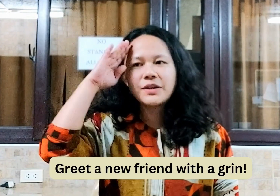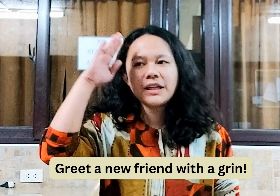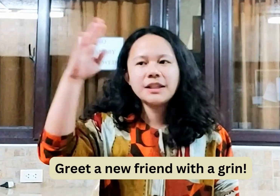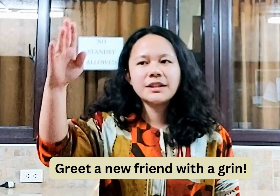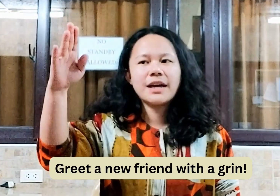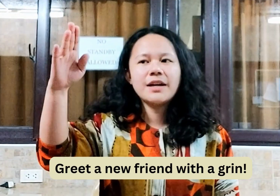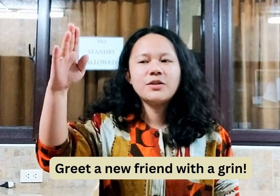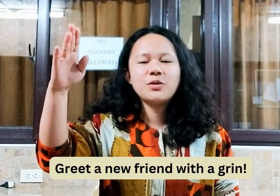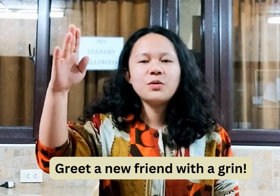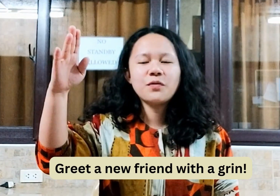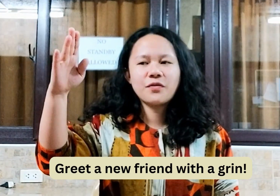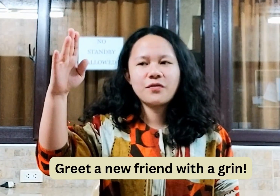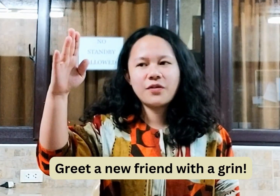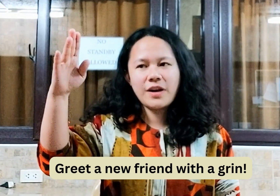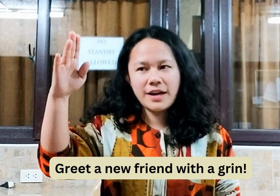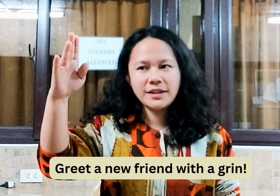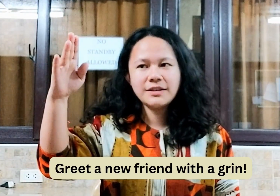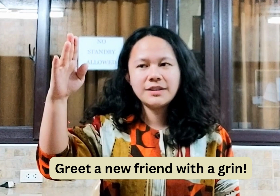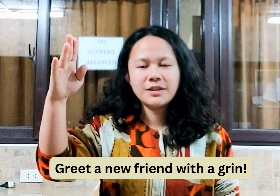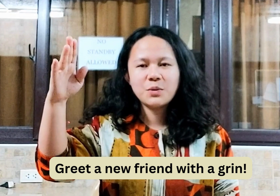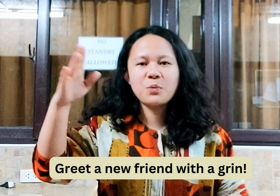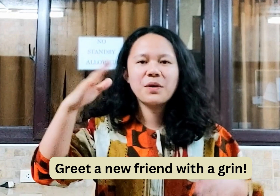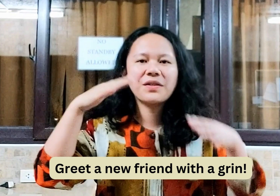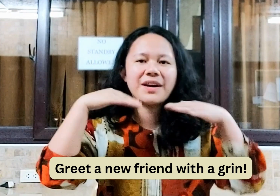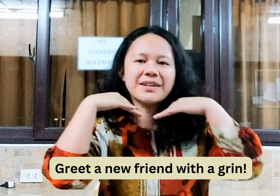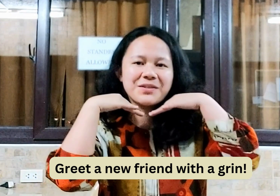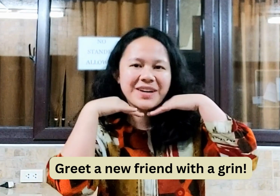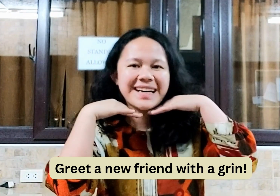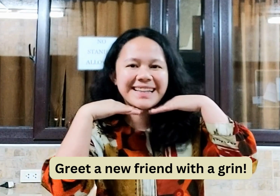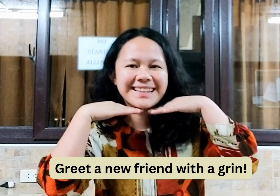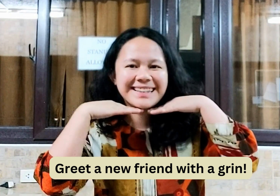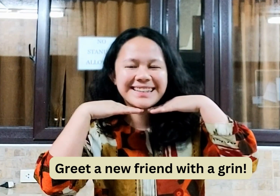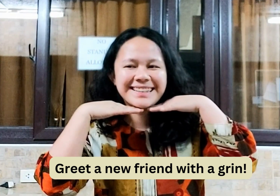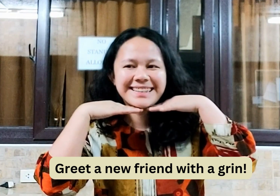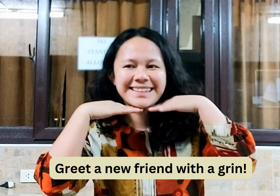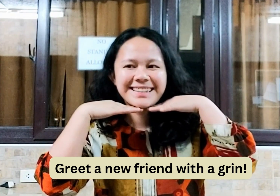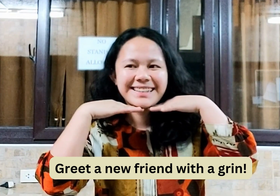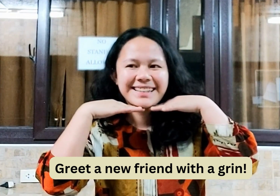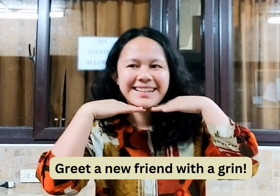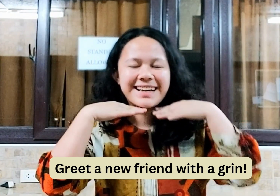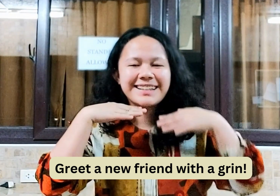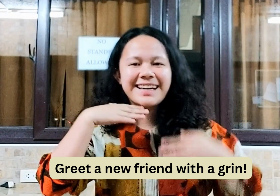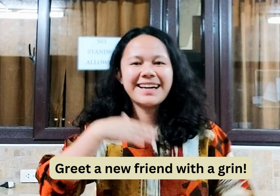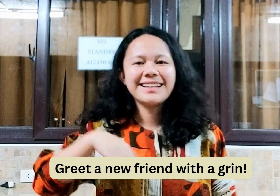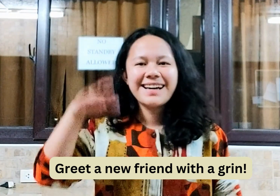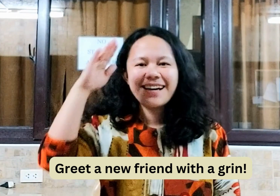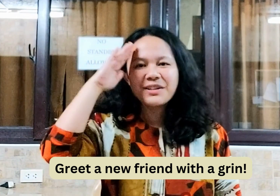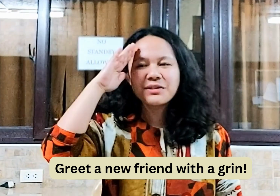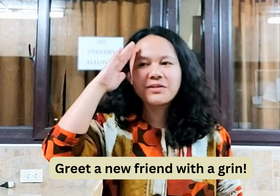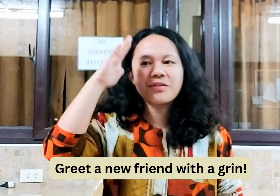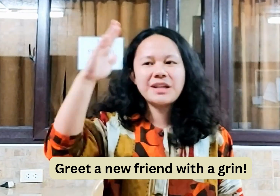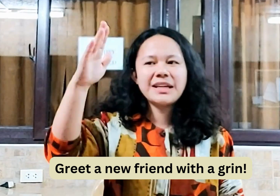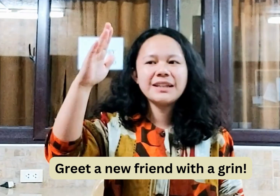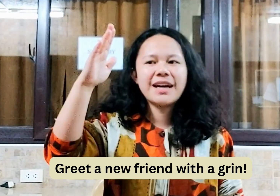Greet a new friend with a grin. Again, greet a